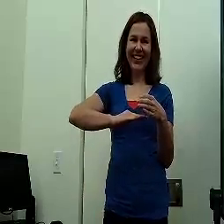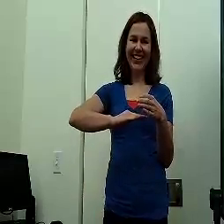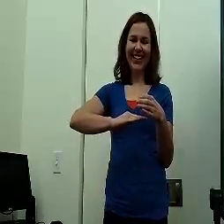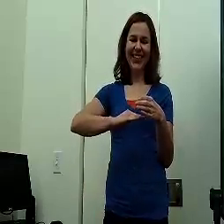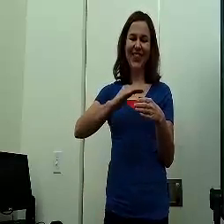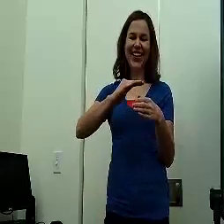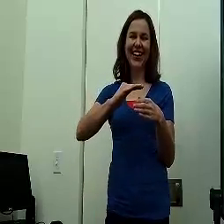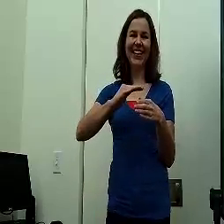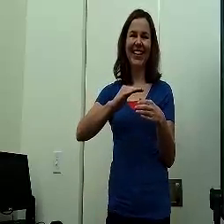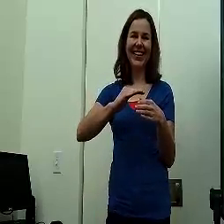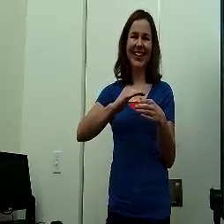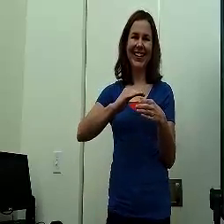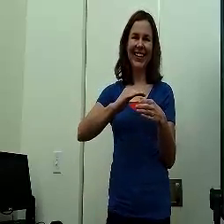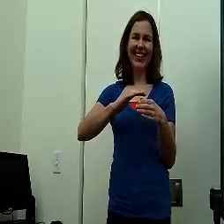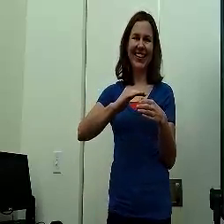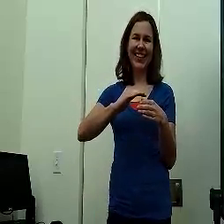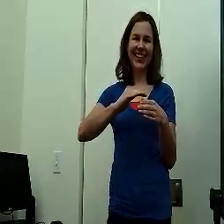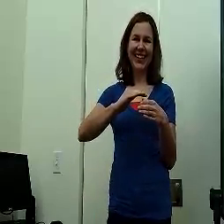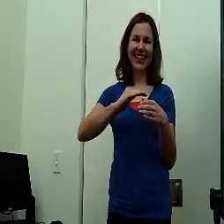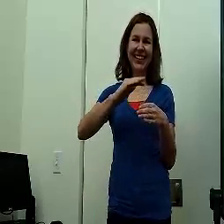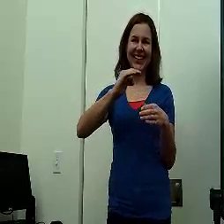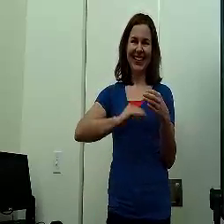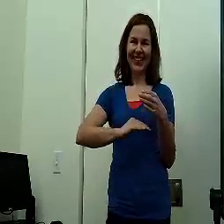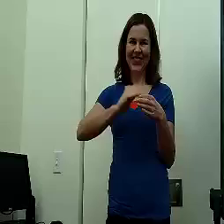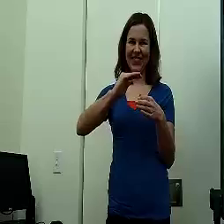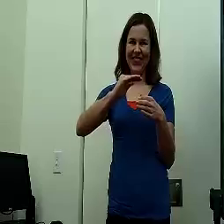oh, okay. Fill. Okay.